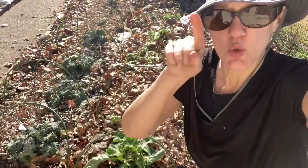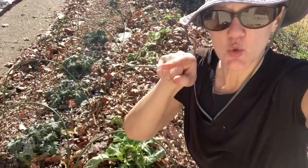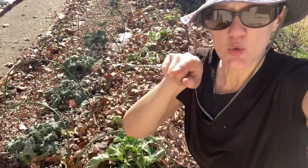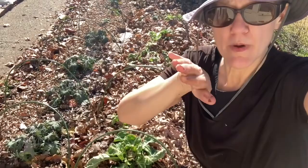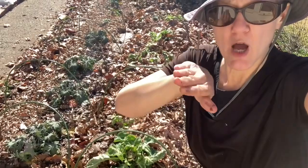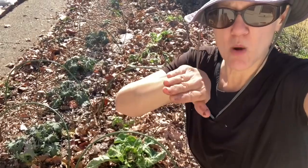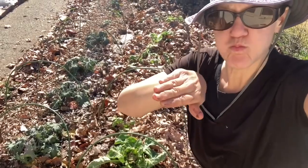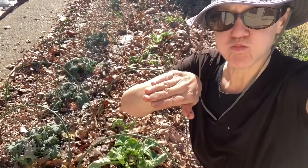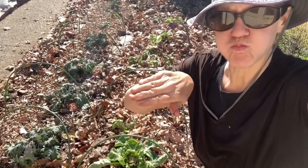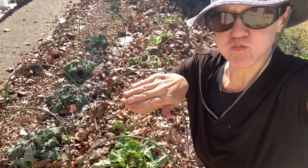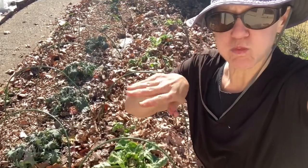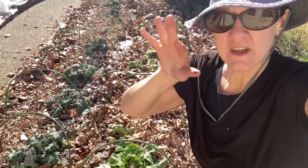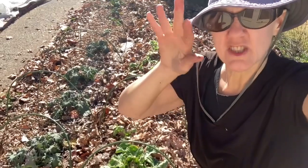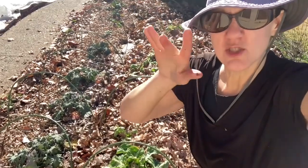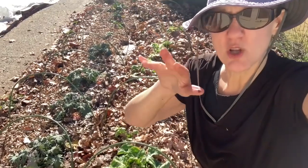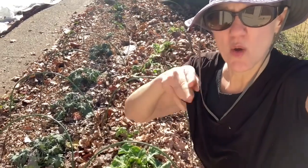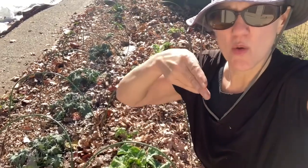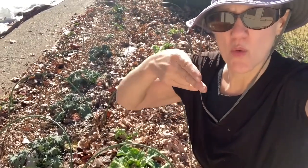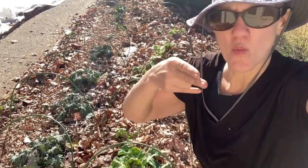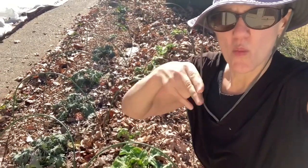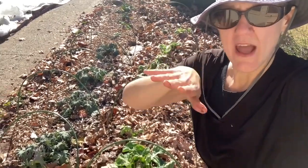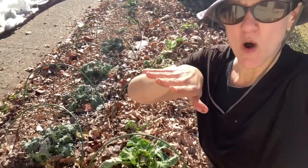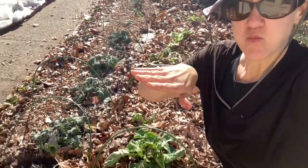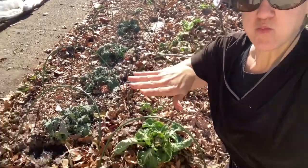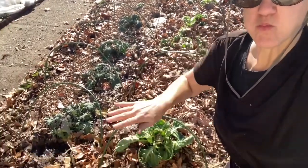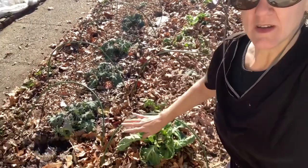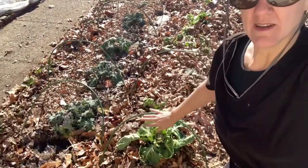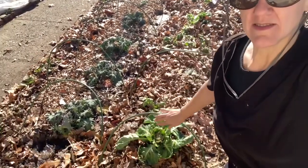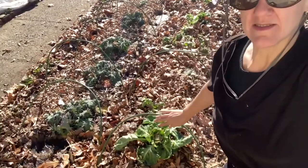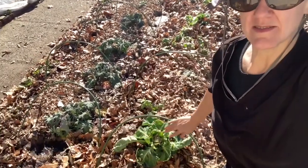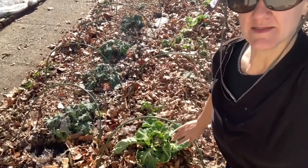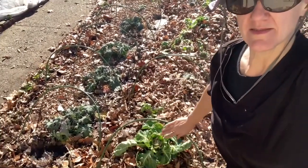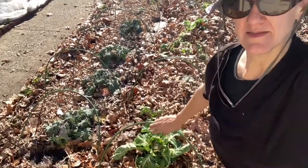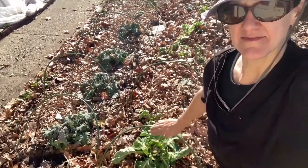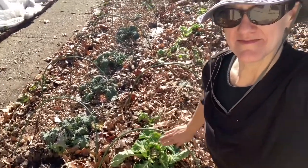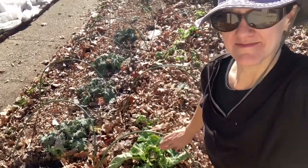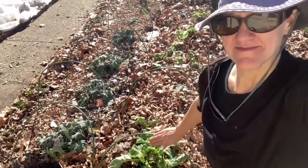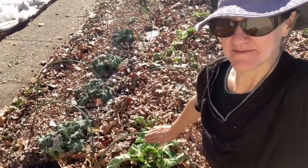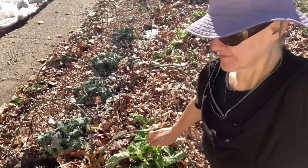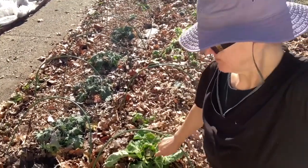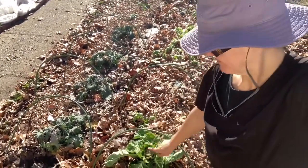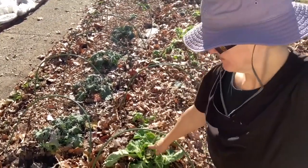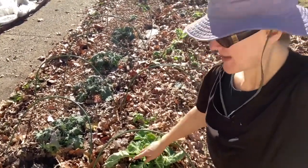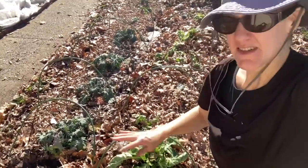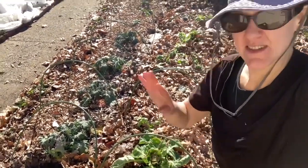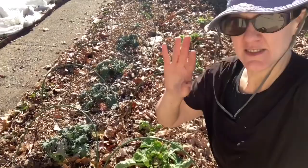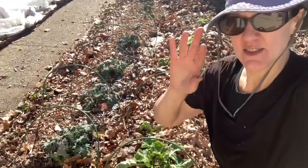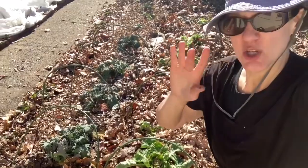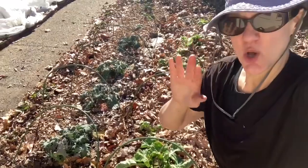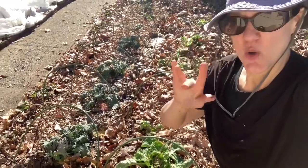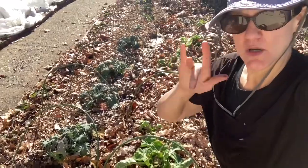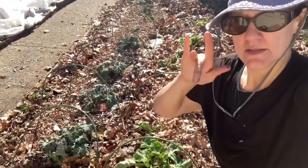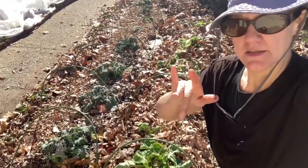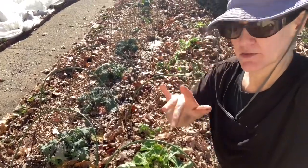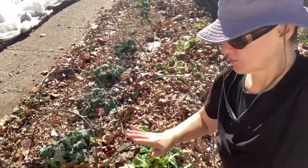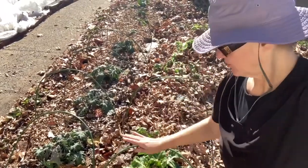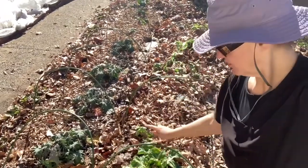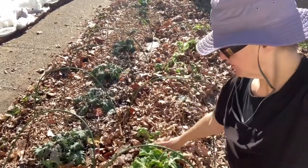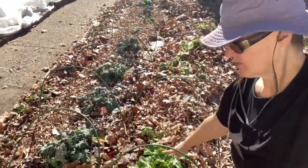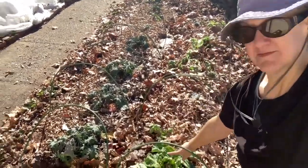I think it's because the hoop pressed down from the weight of the snow, and there was snow actually touching